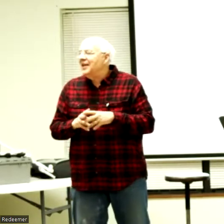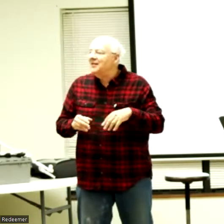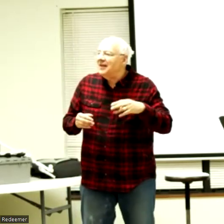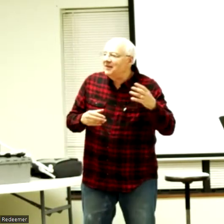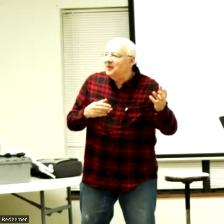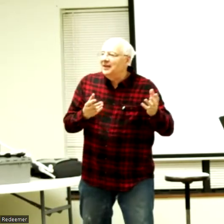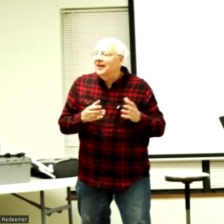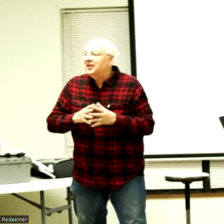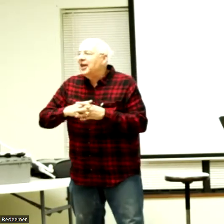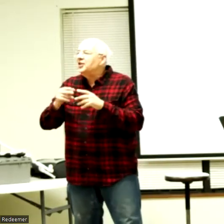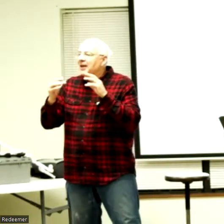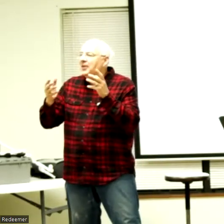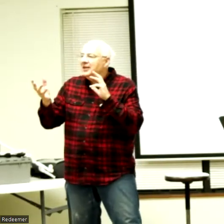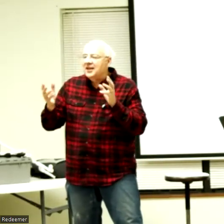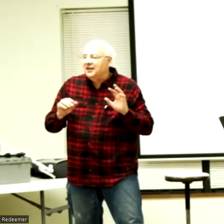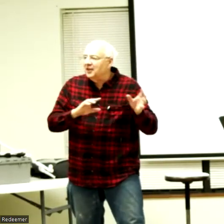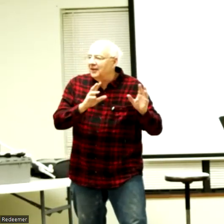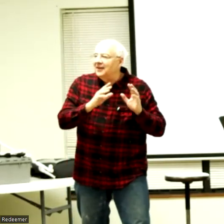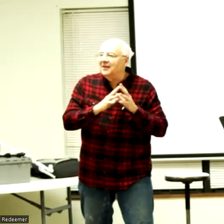he Yeah. SH something T. So